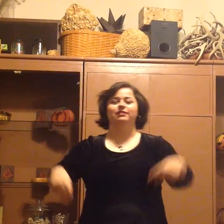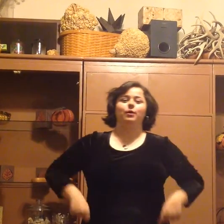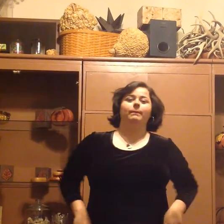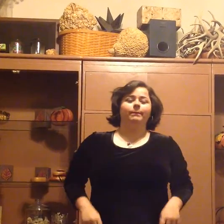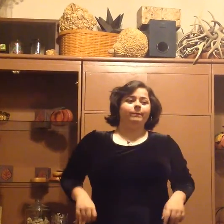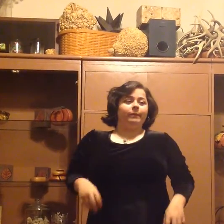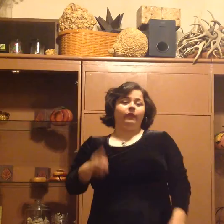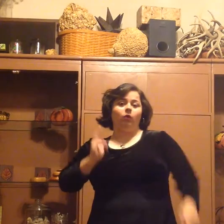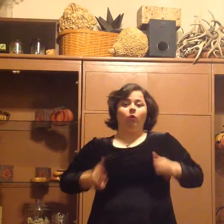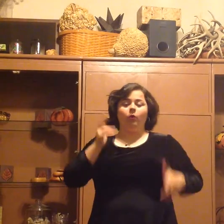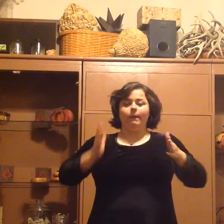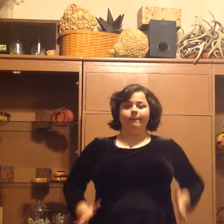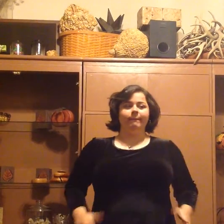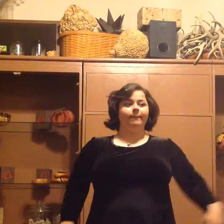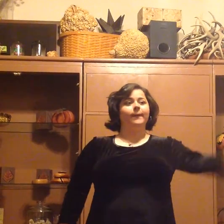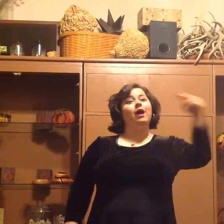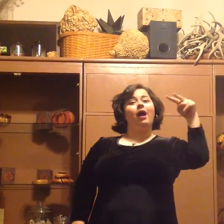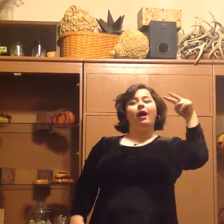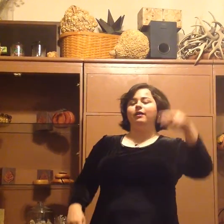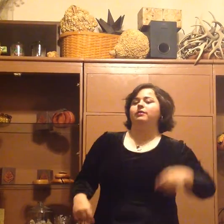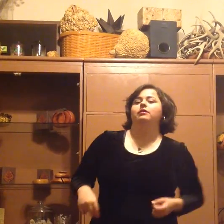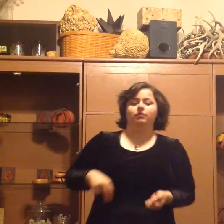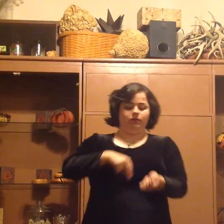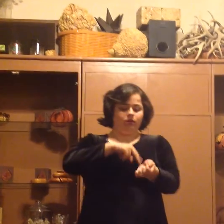The hunting bear knew the nurse bear.